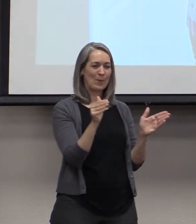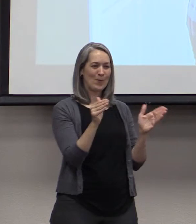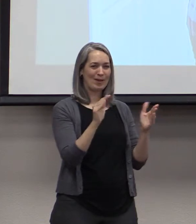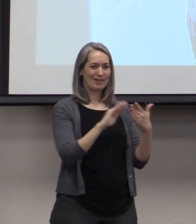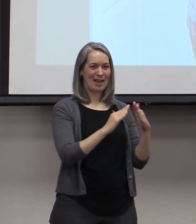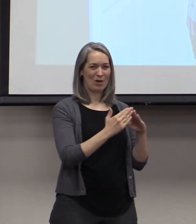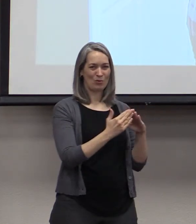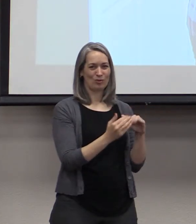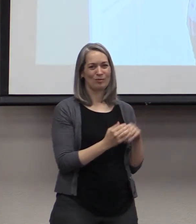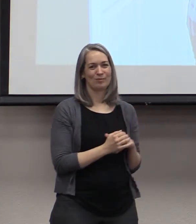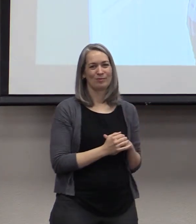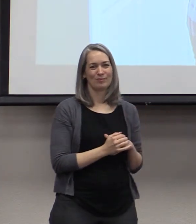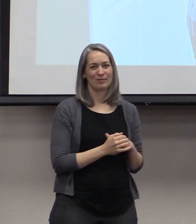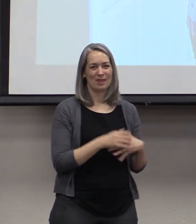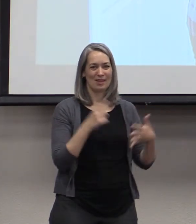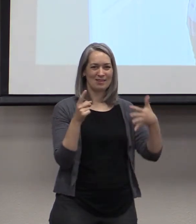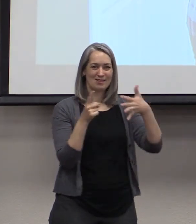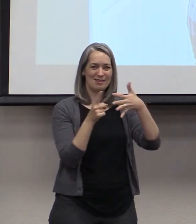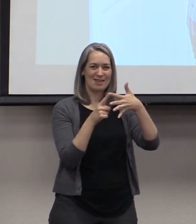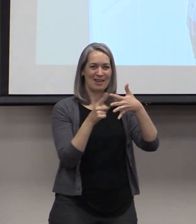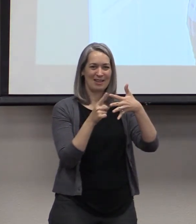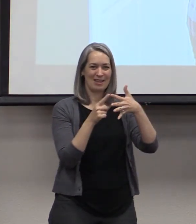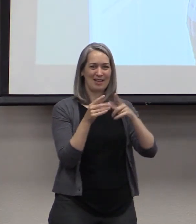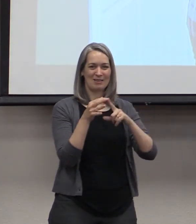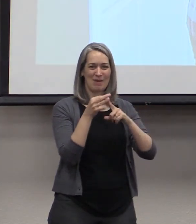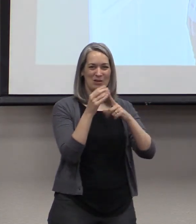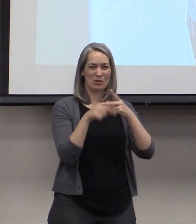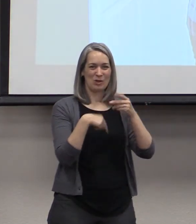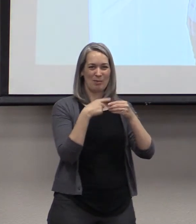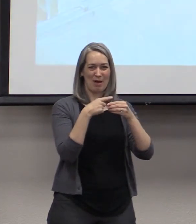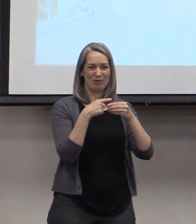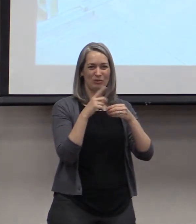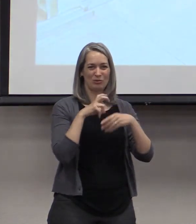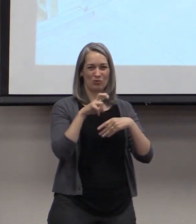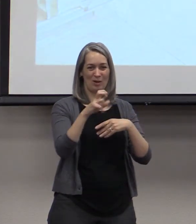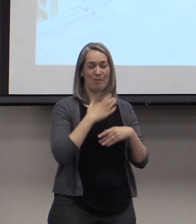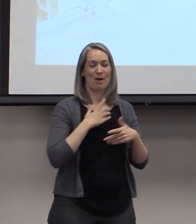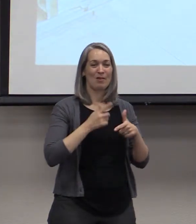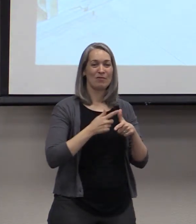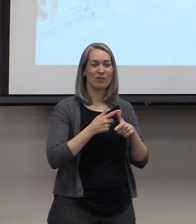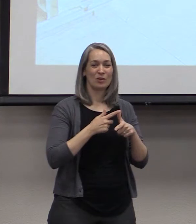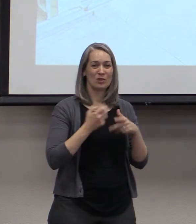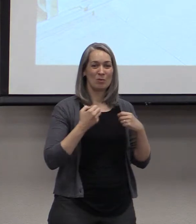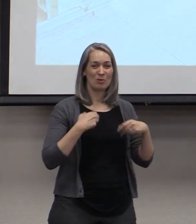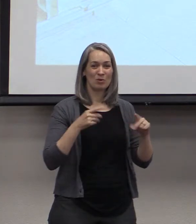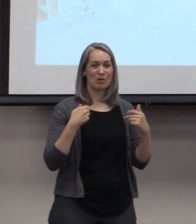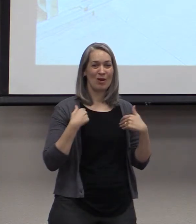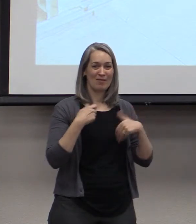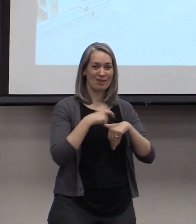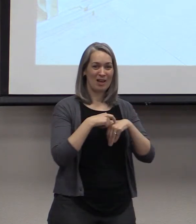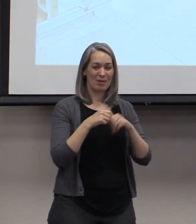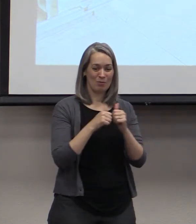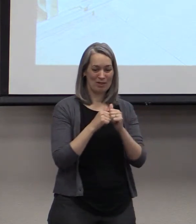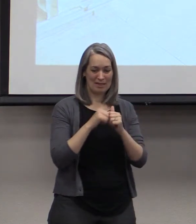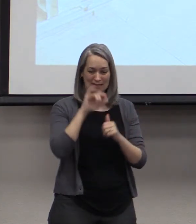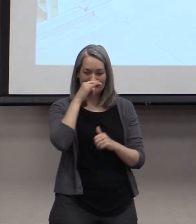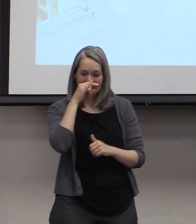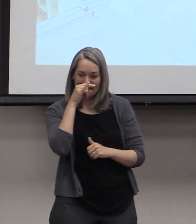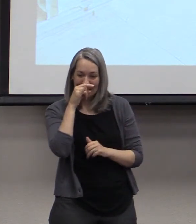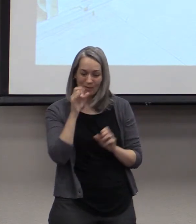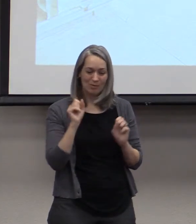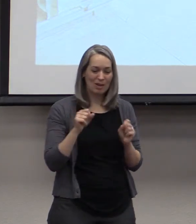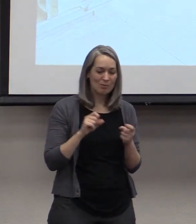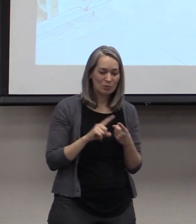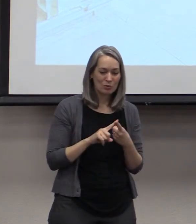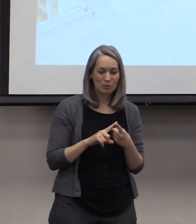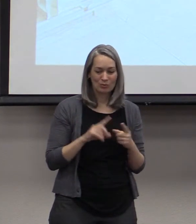The second thing that was super special about this trip was this was my first opportunity to spend time with the kids and to be able